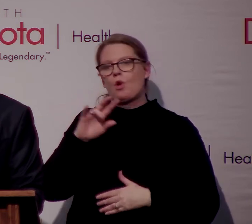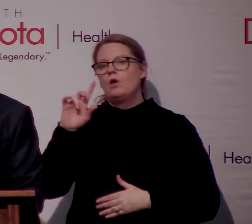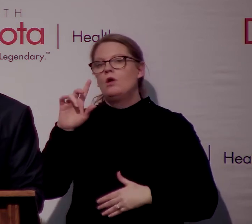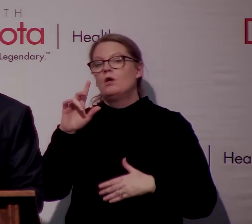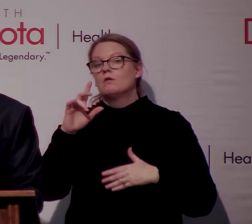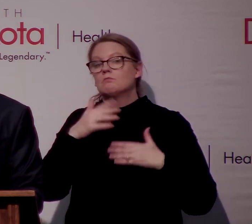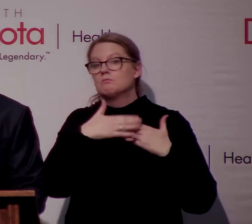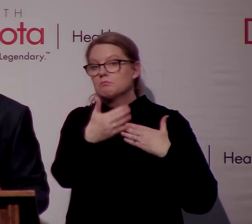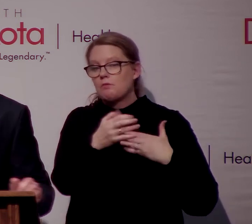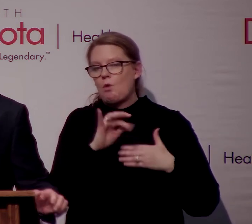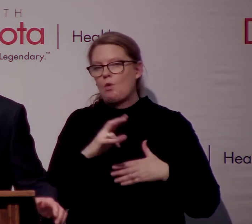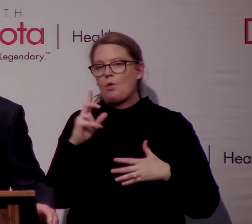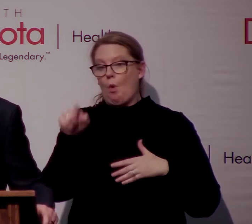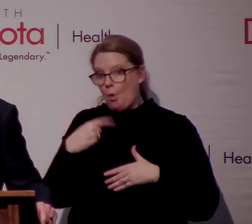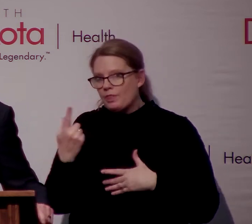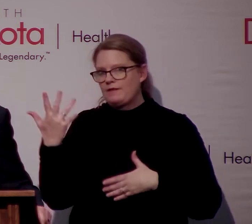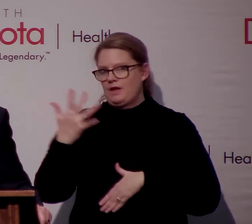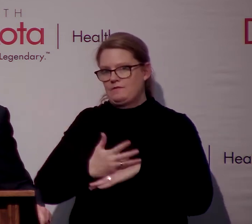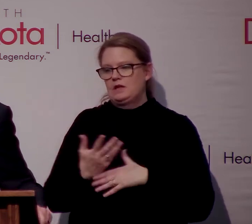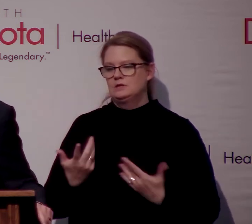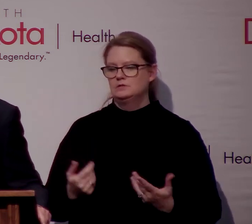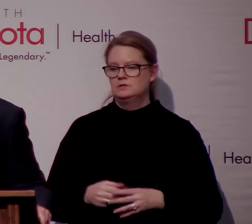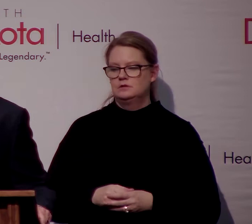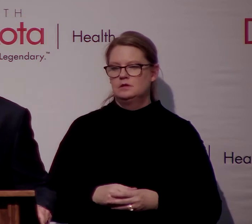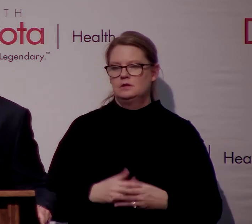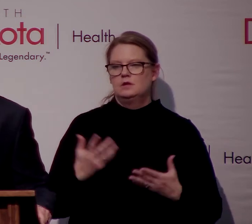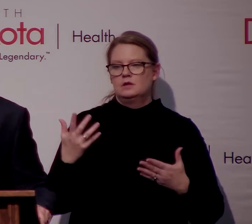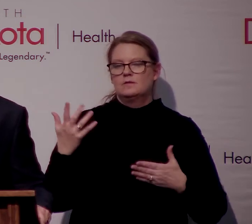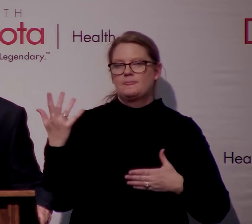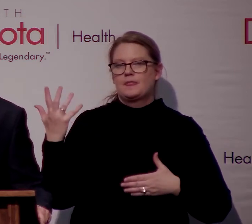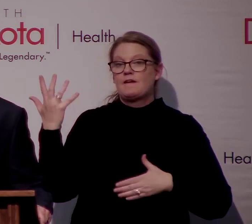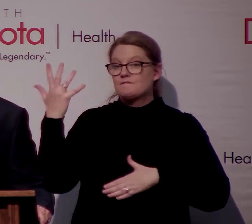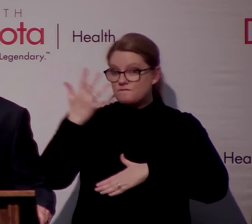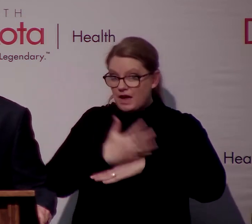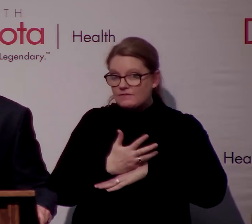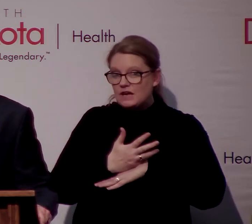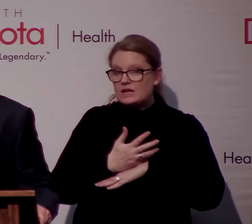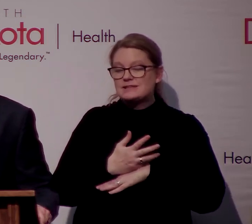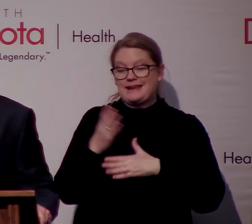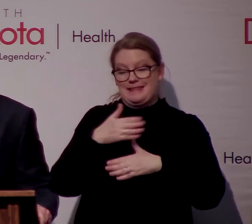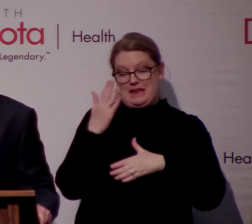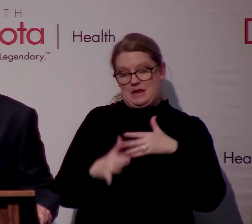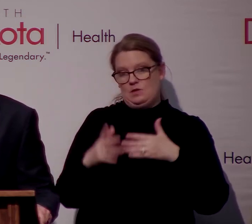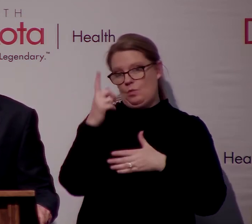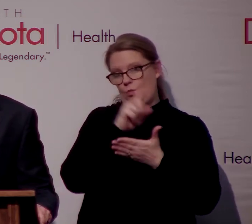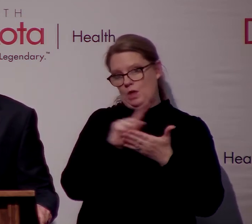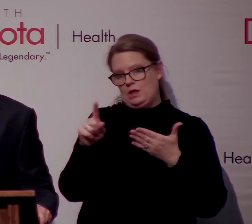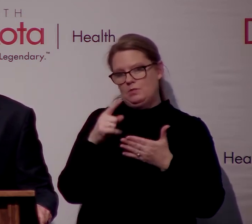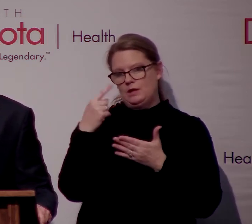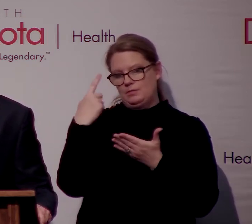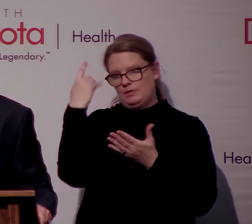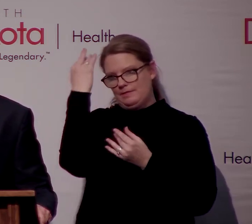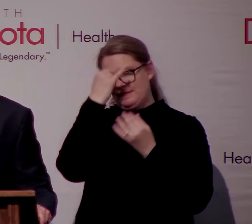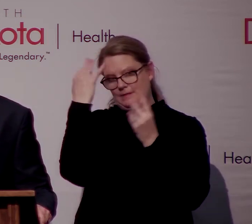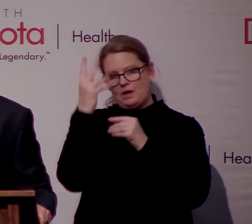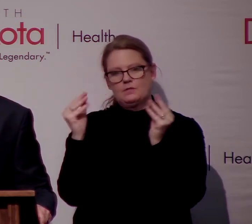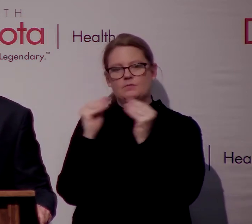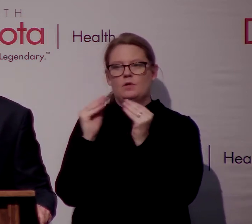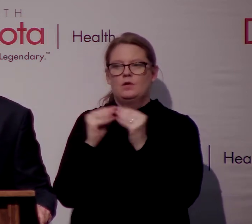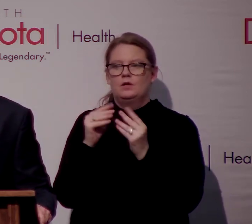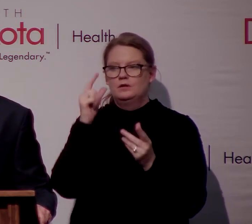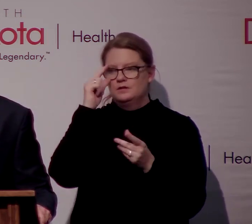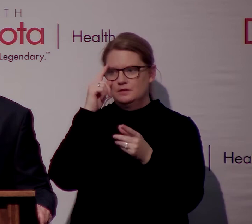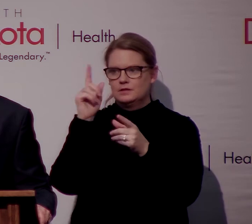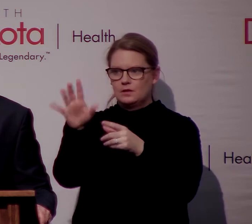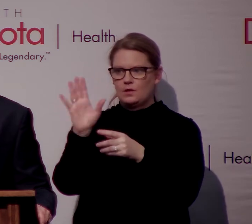now? It's 5 days to be reconsidered at the end of the week based on the data we have at that time. What Is there a about plan for mask? makeup of